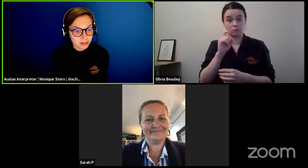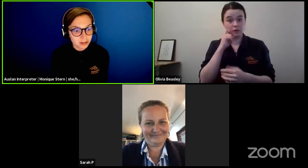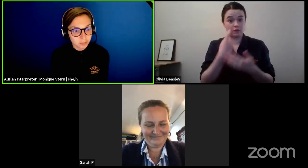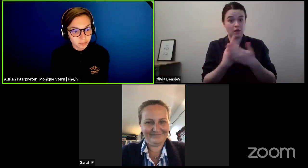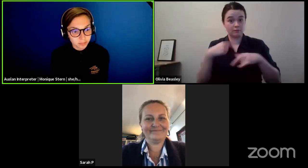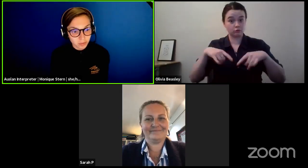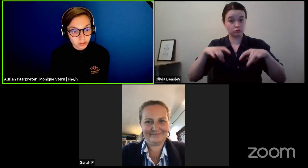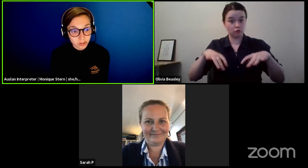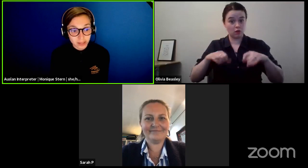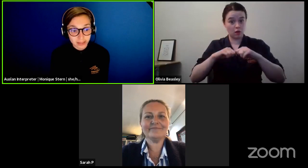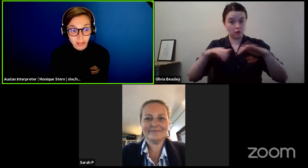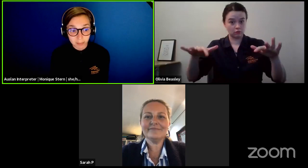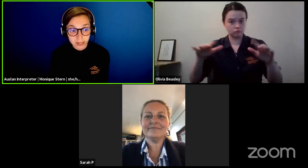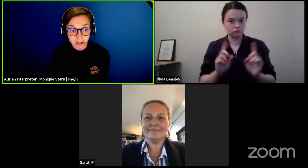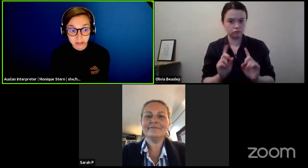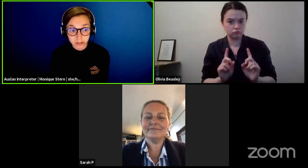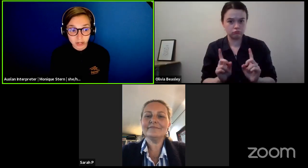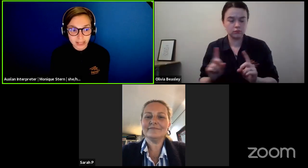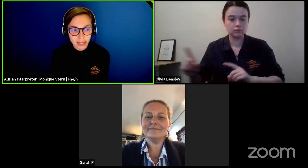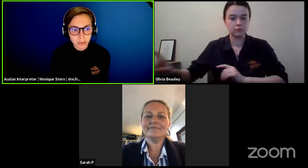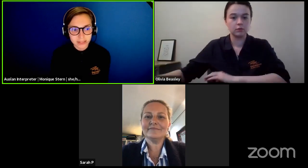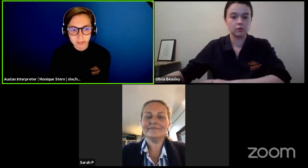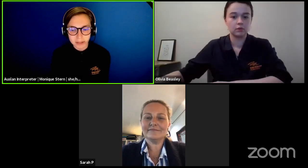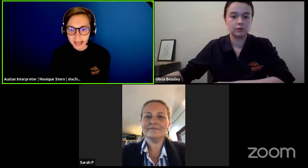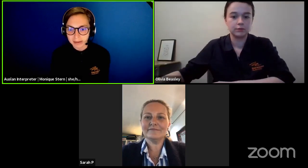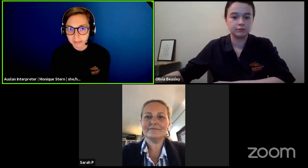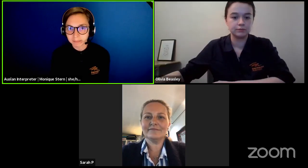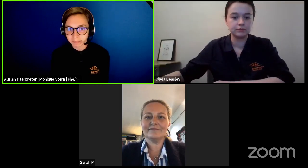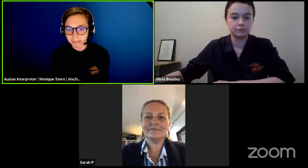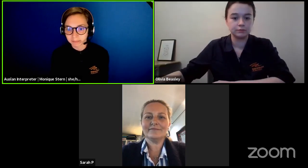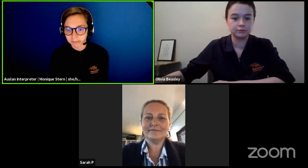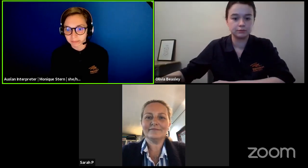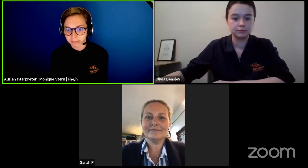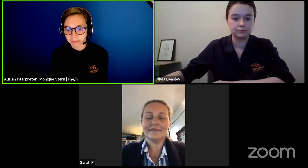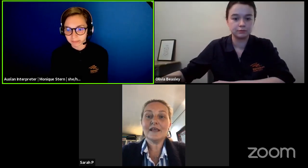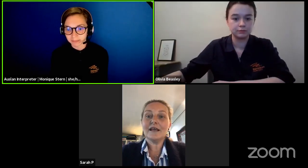vaccine. Do you think that will happen here in Australia? What's the plan?